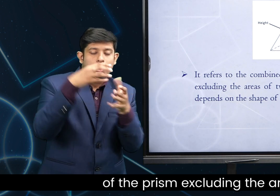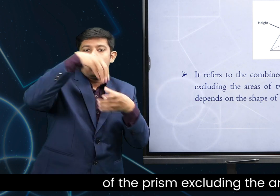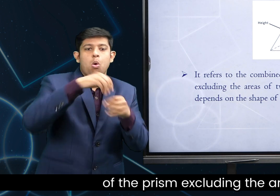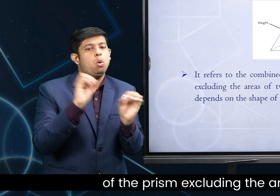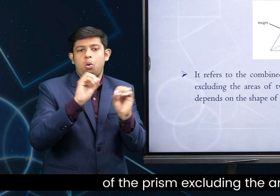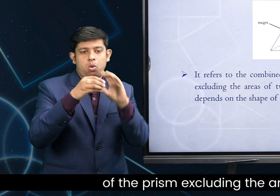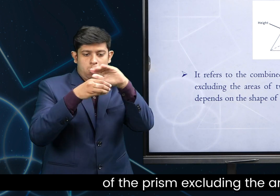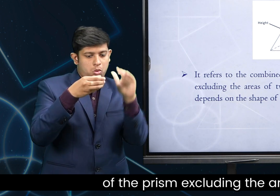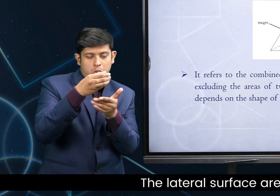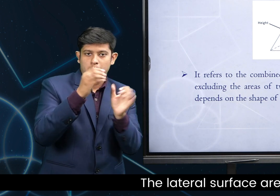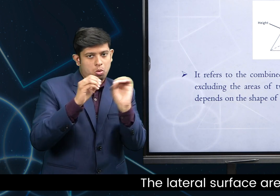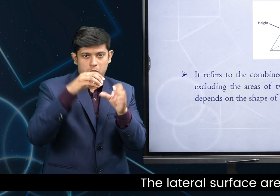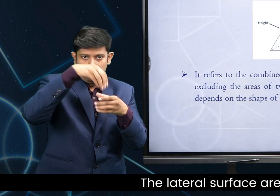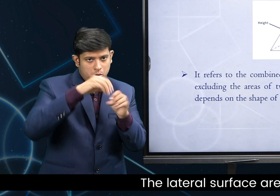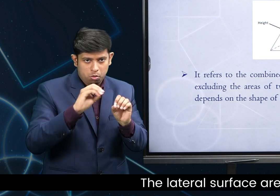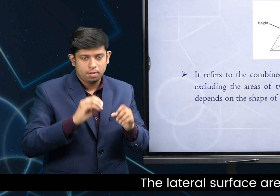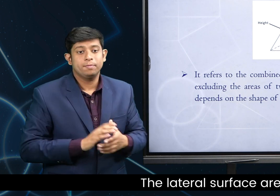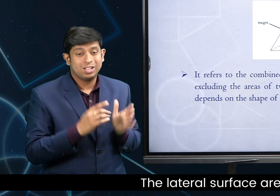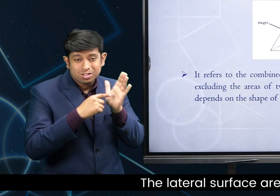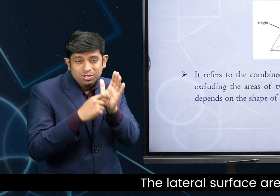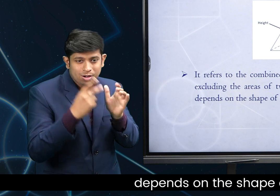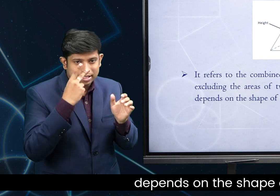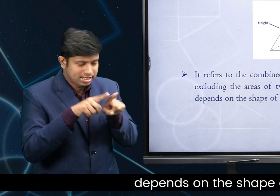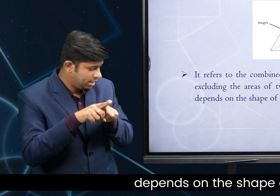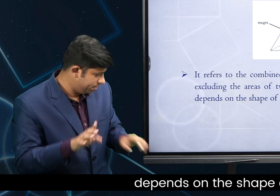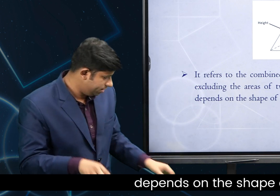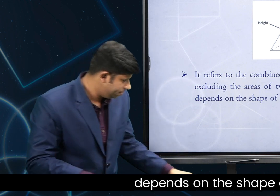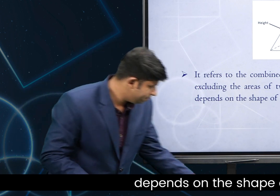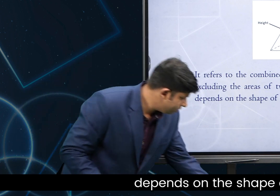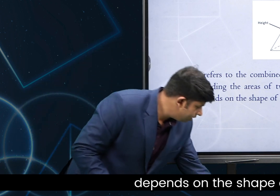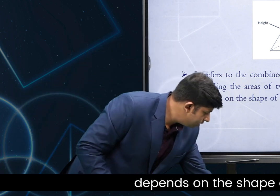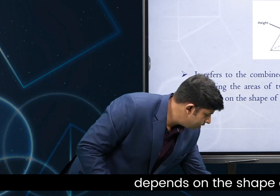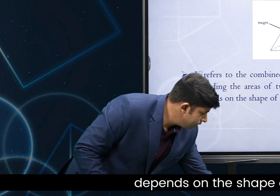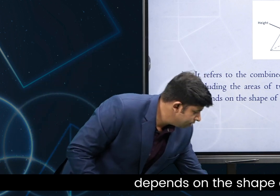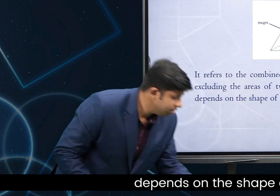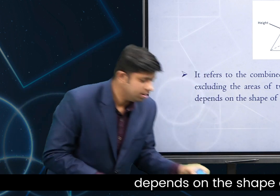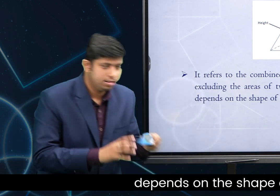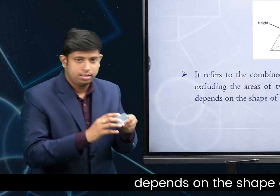bases. The lateral surface area of a prism depends on the shape of the bases.